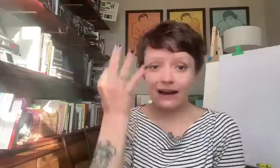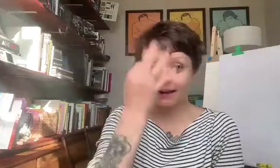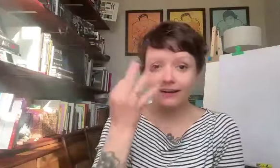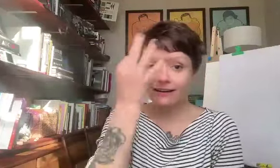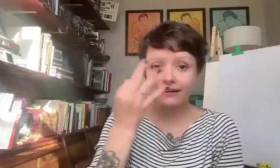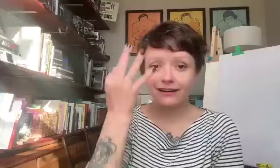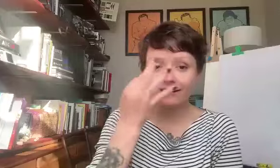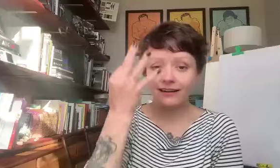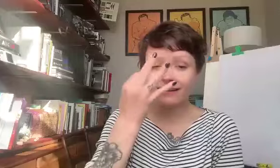Friday.